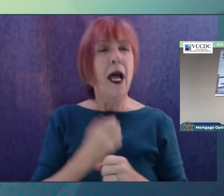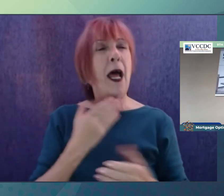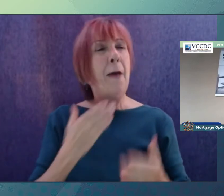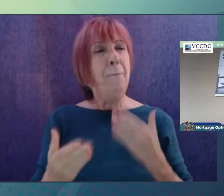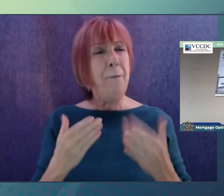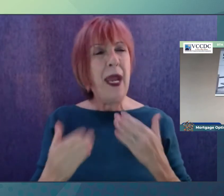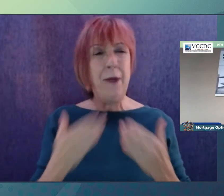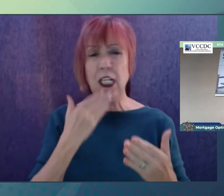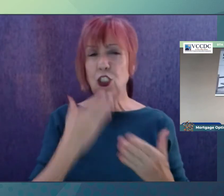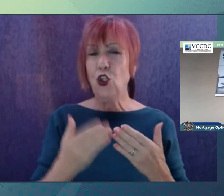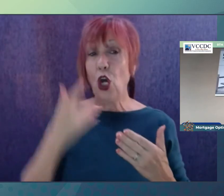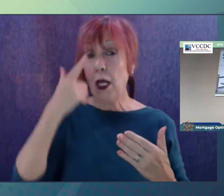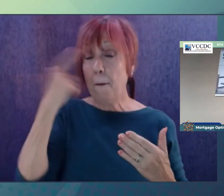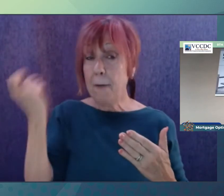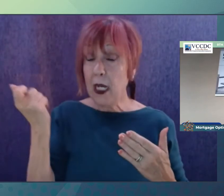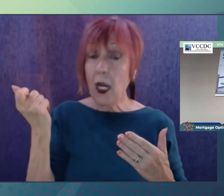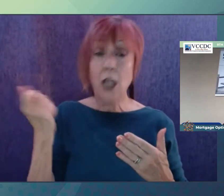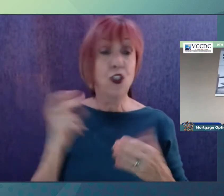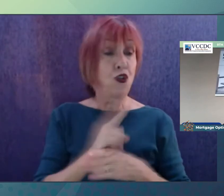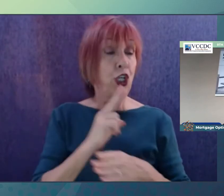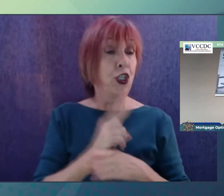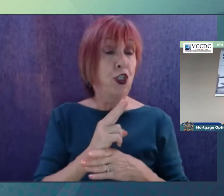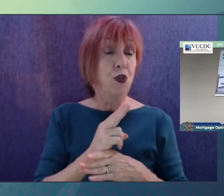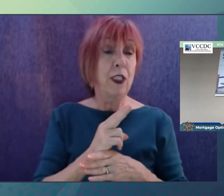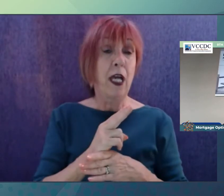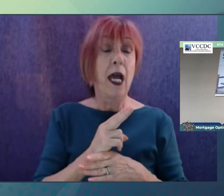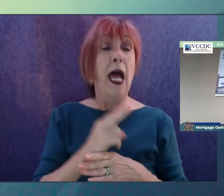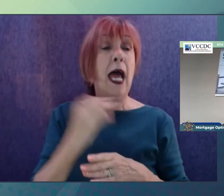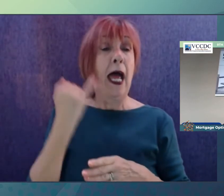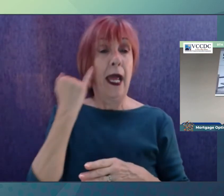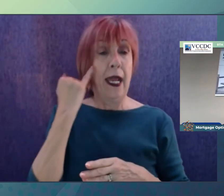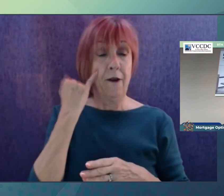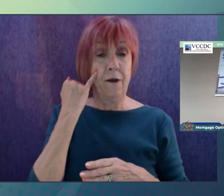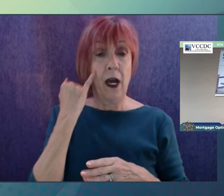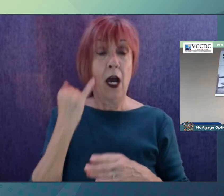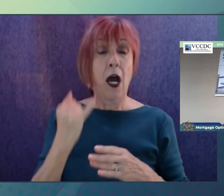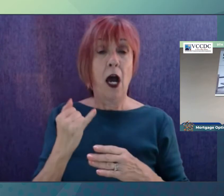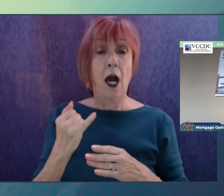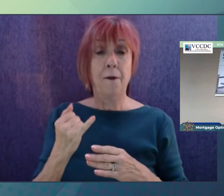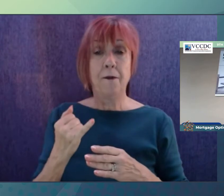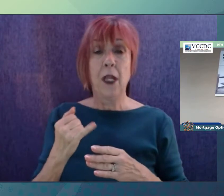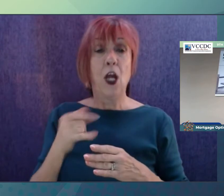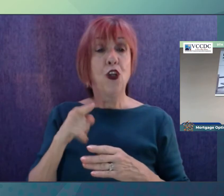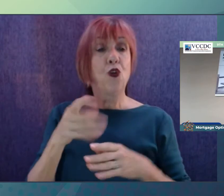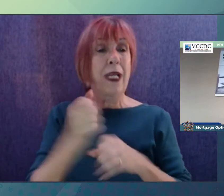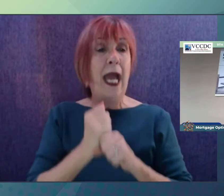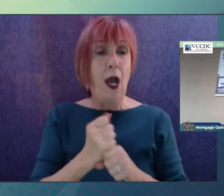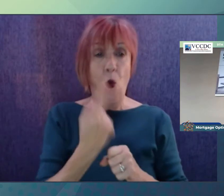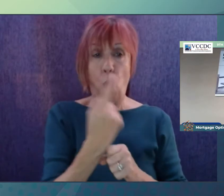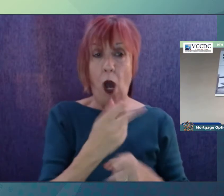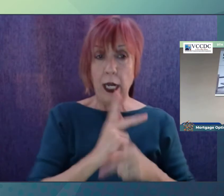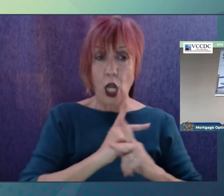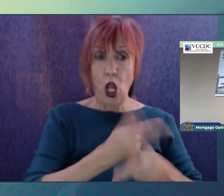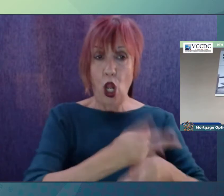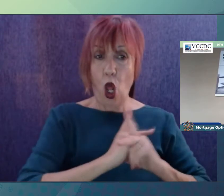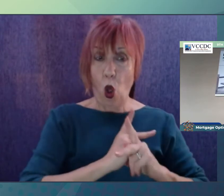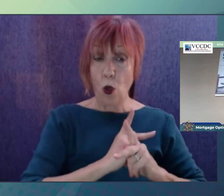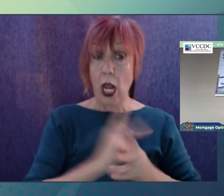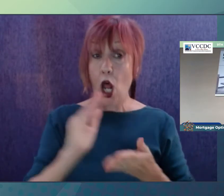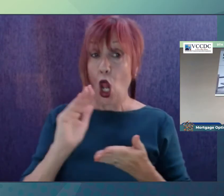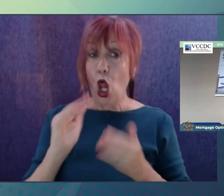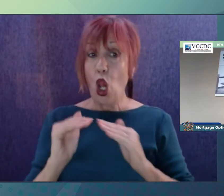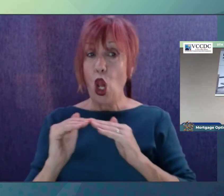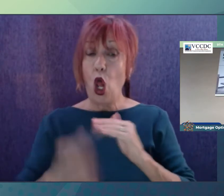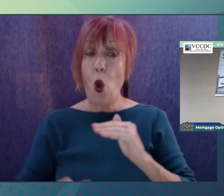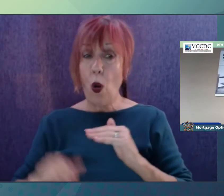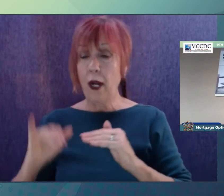A consolidation refinancing can be used when an investor obtains a single loan at a rate that is lower than their current average interest